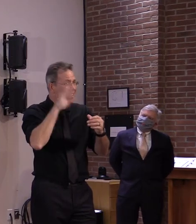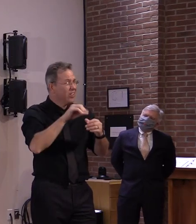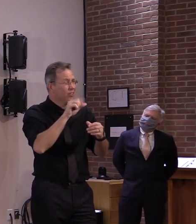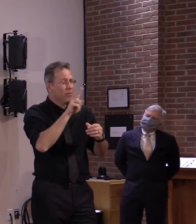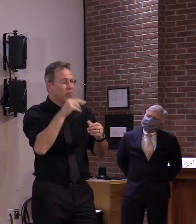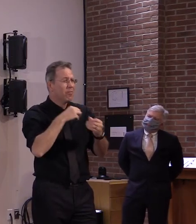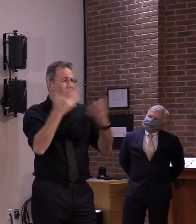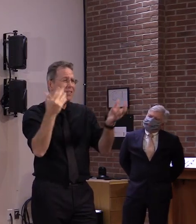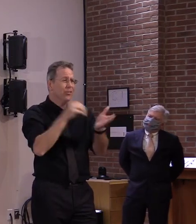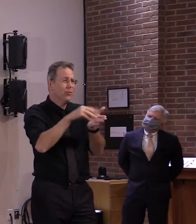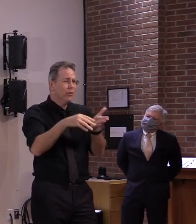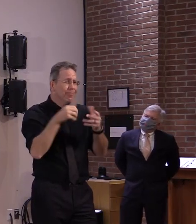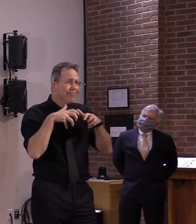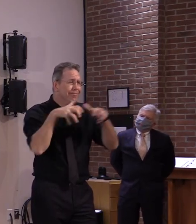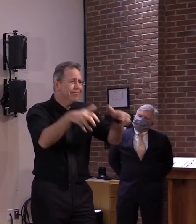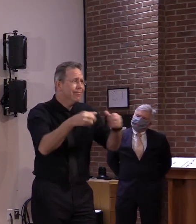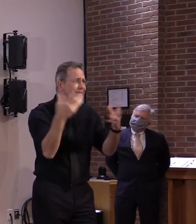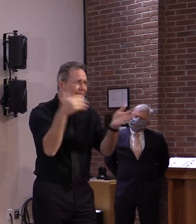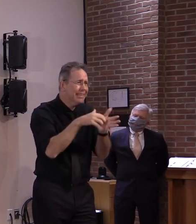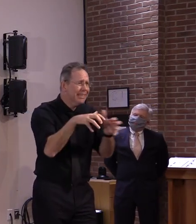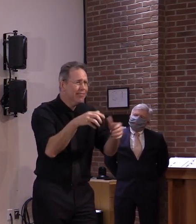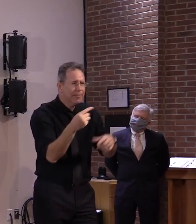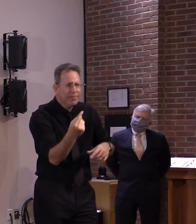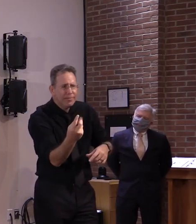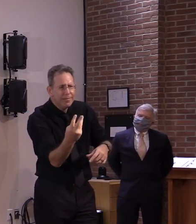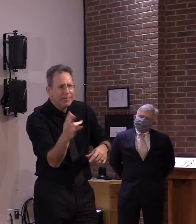bigger picture, not a huge